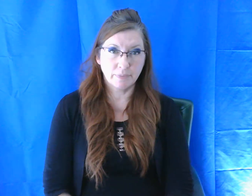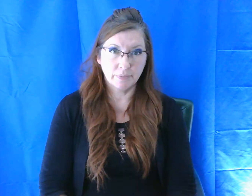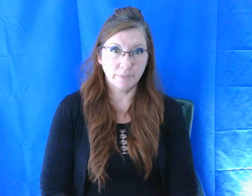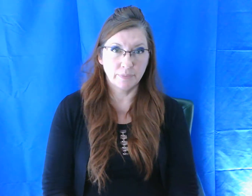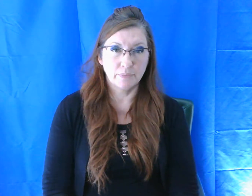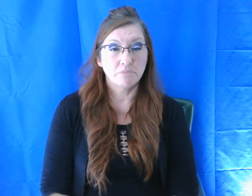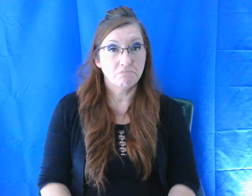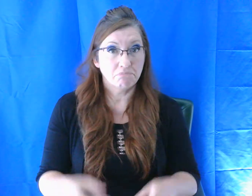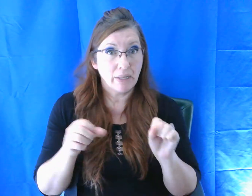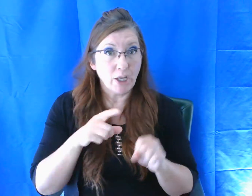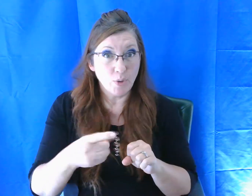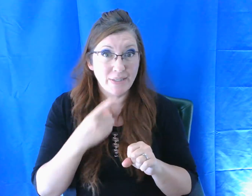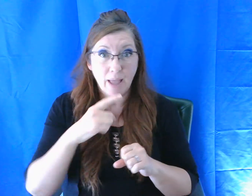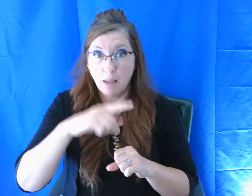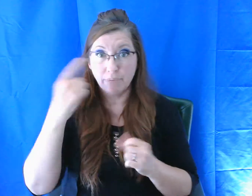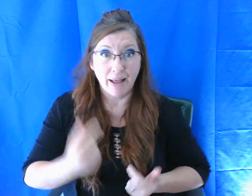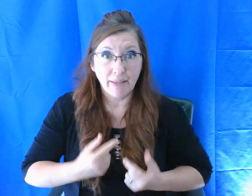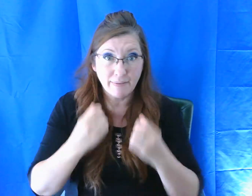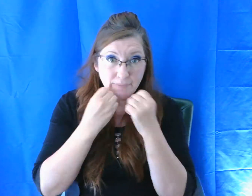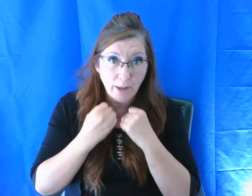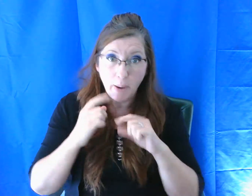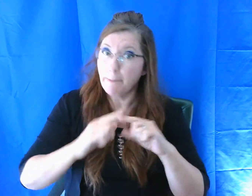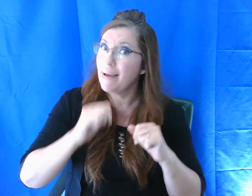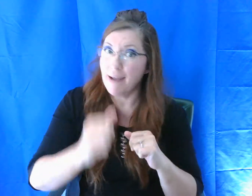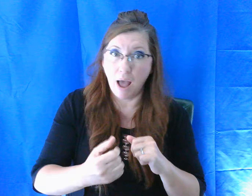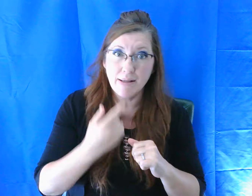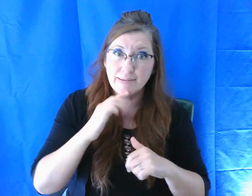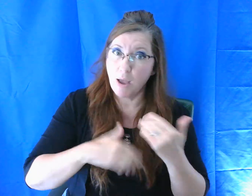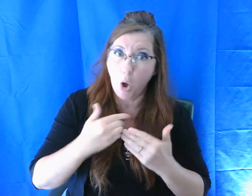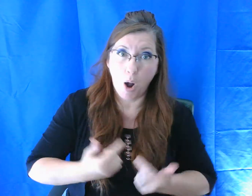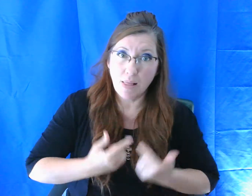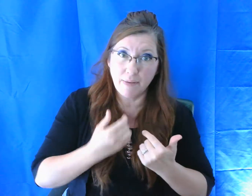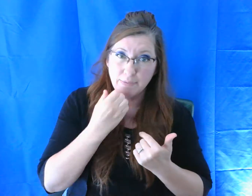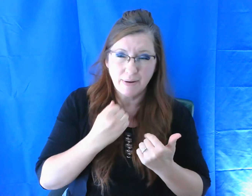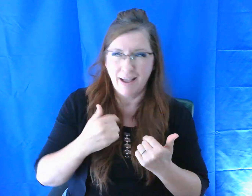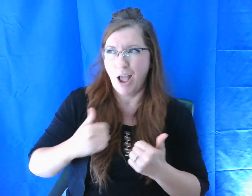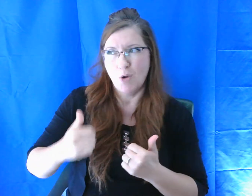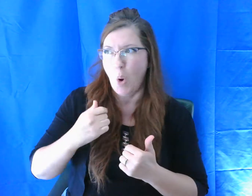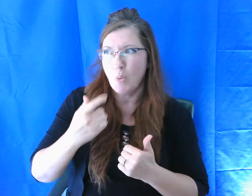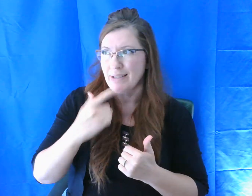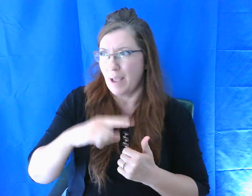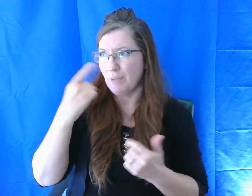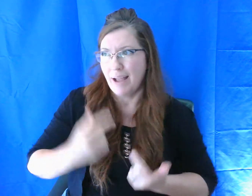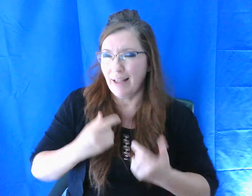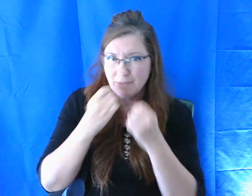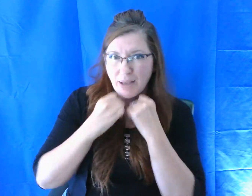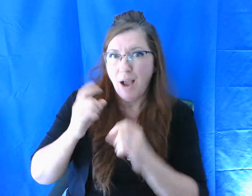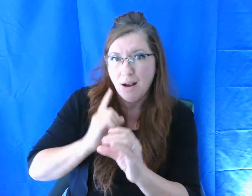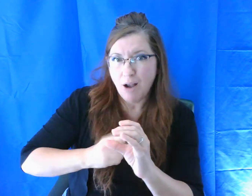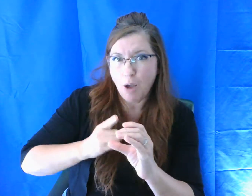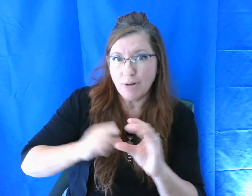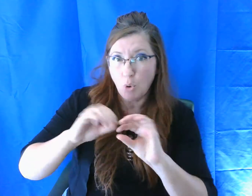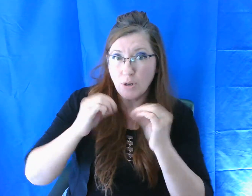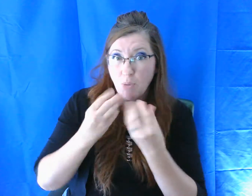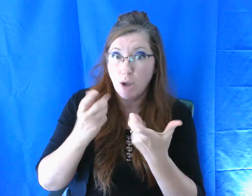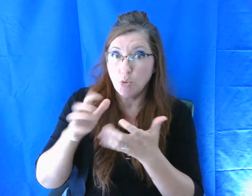Can you say Black Lives Matter without saying All Lives Matter? I will not say Black Lives Matter. No, it's a communist organization that wants to destroy the nuclear family. They have said they